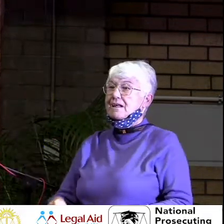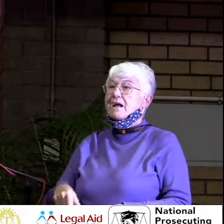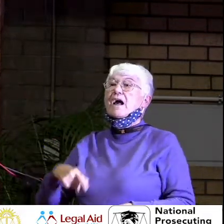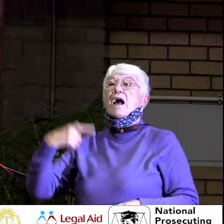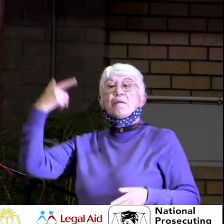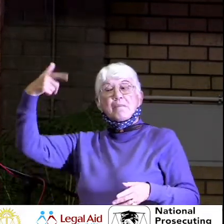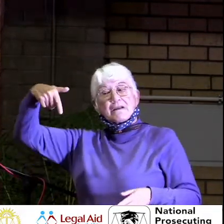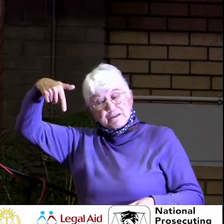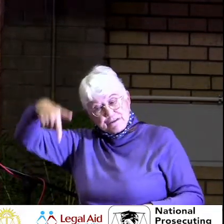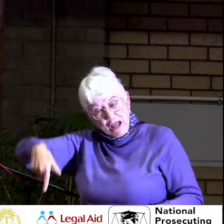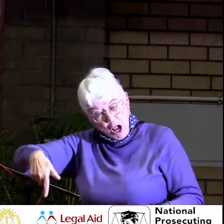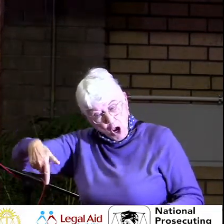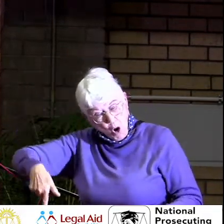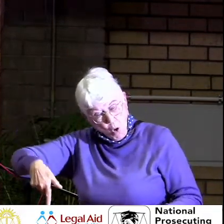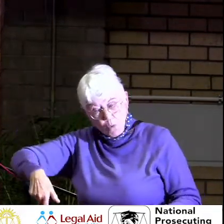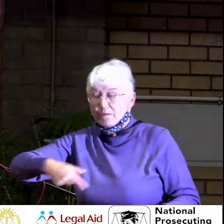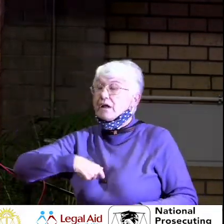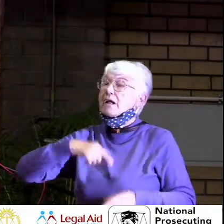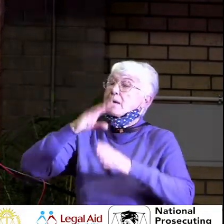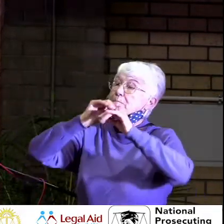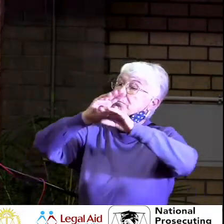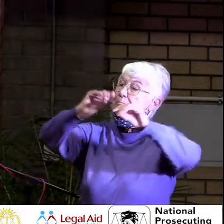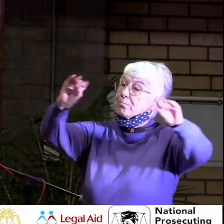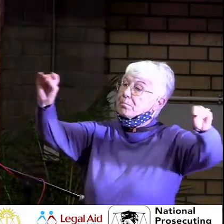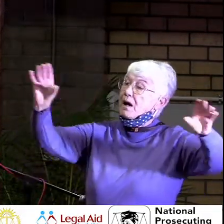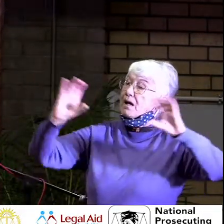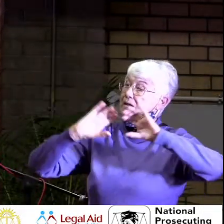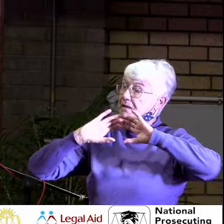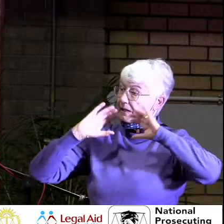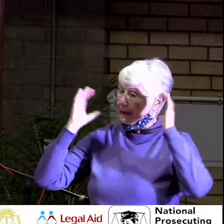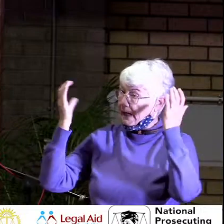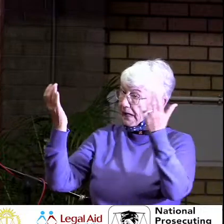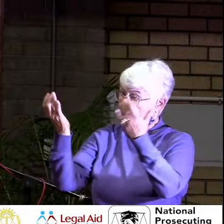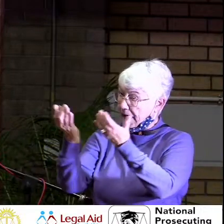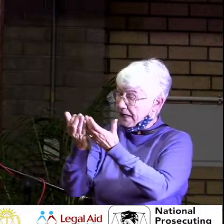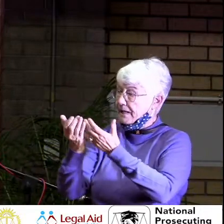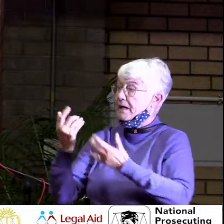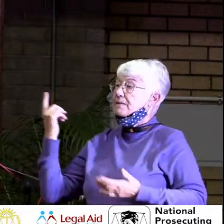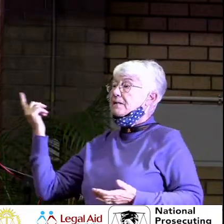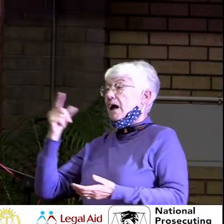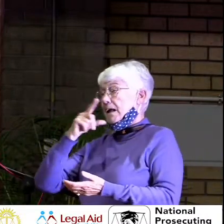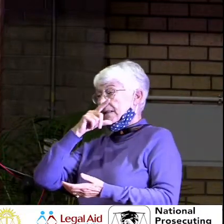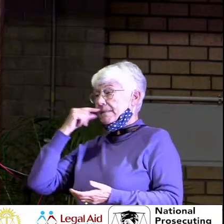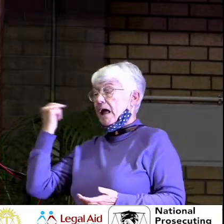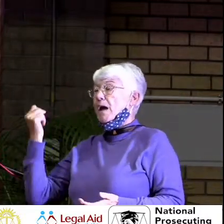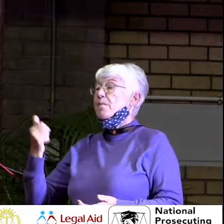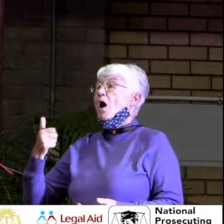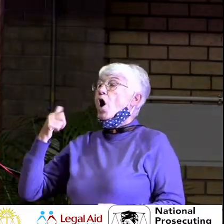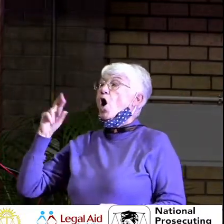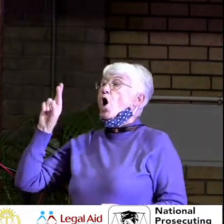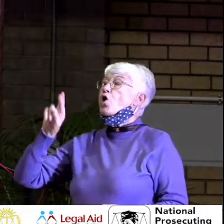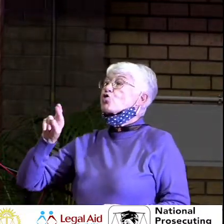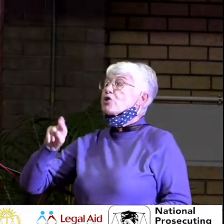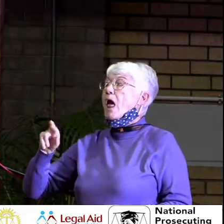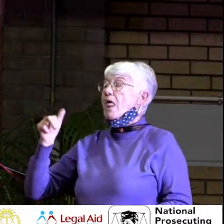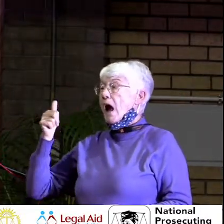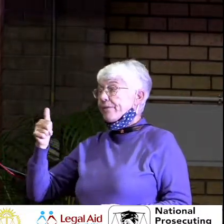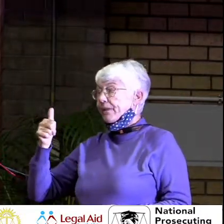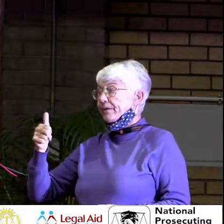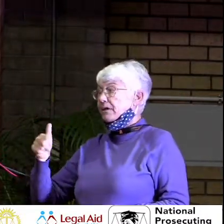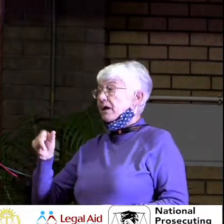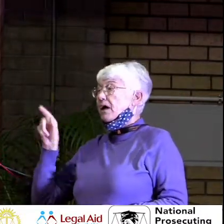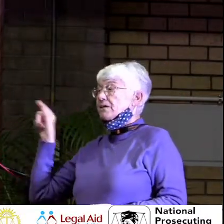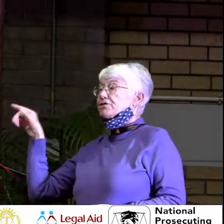die gemeenskap. I am Ronel Arendse. I'm the head of office for Bellville Local Office at Legal Aid